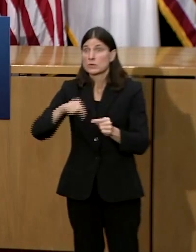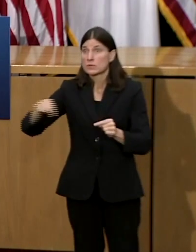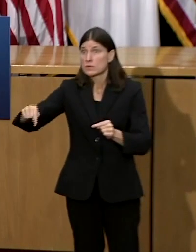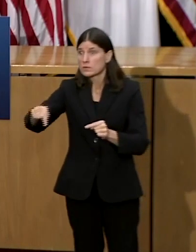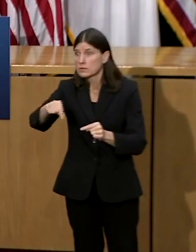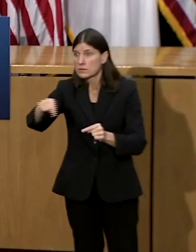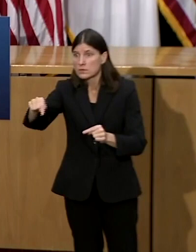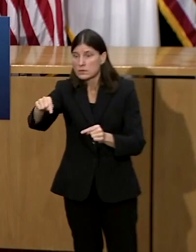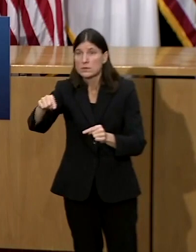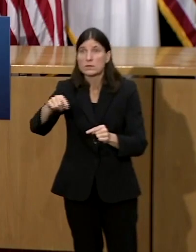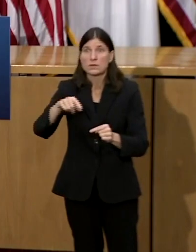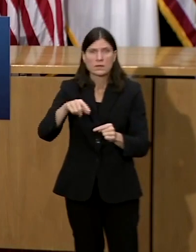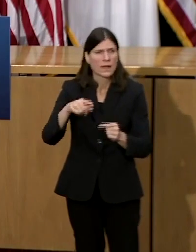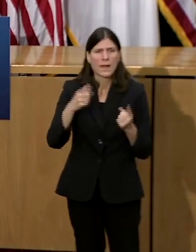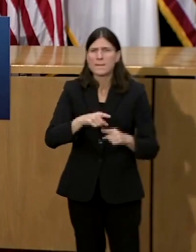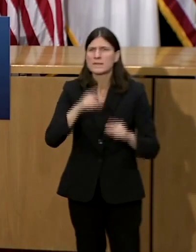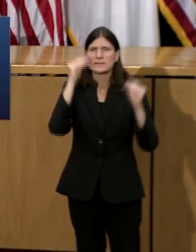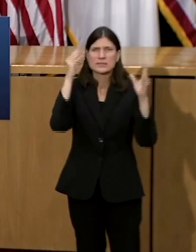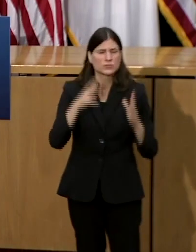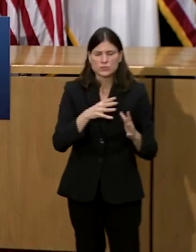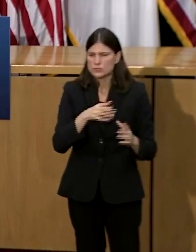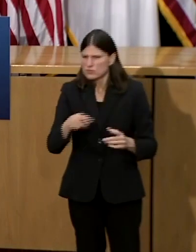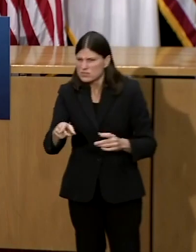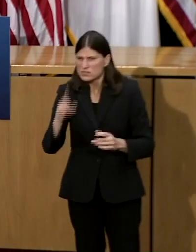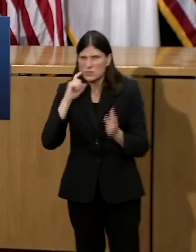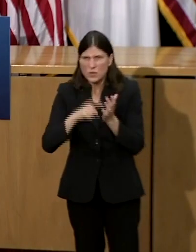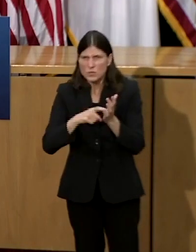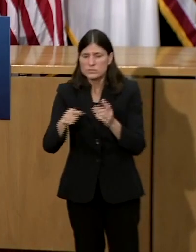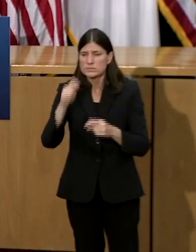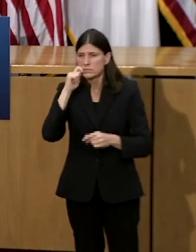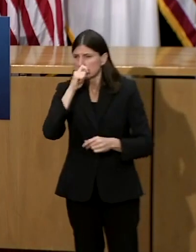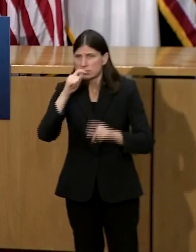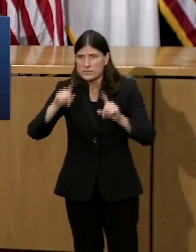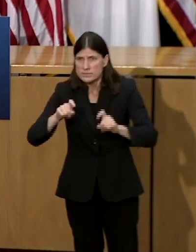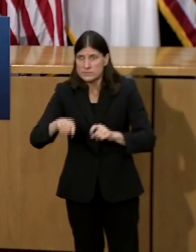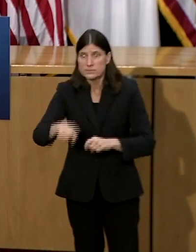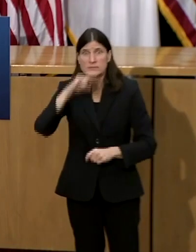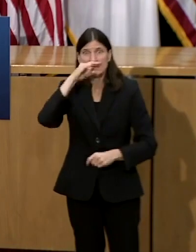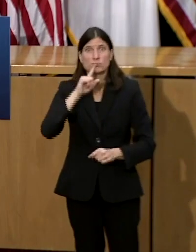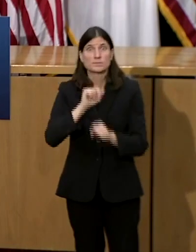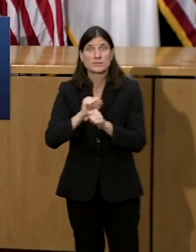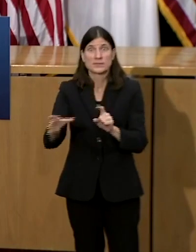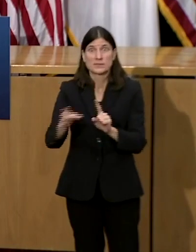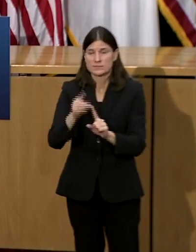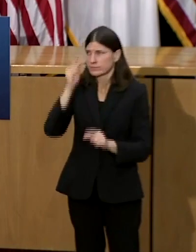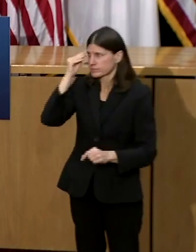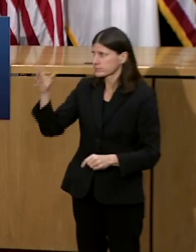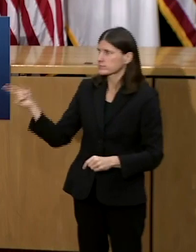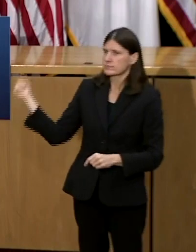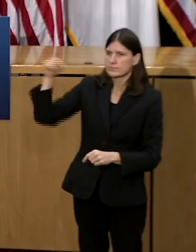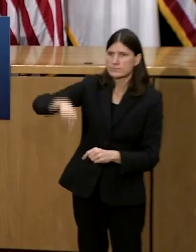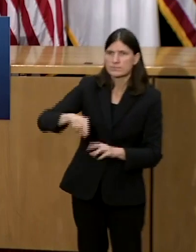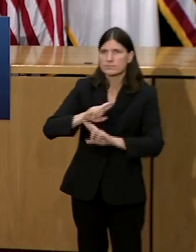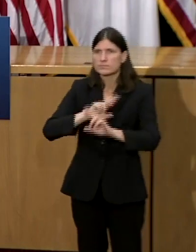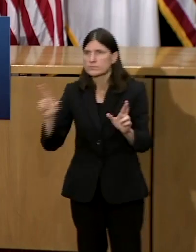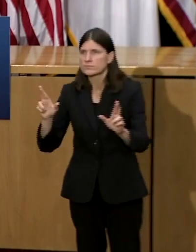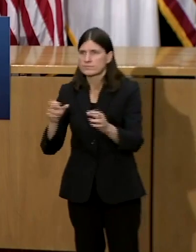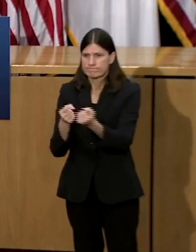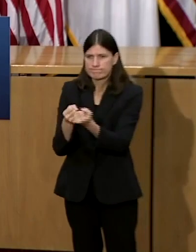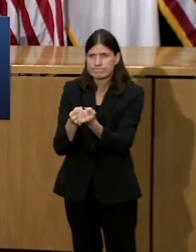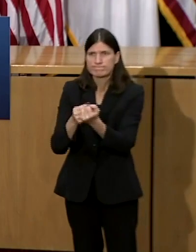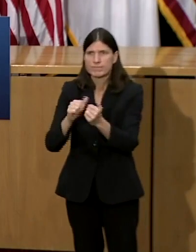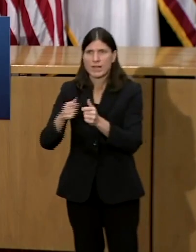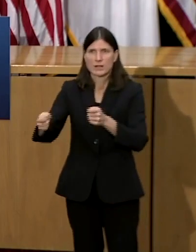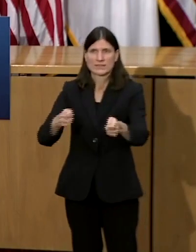in communities designated as gray, green, or yellow are expected to have students learning fully in person if